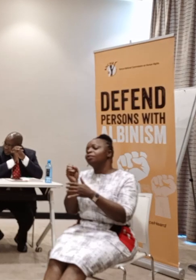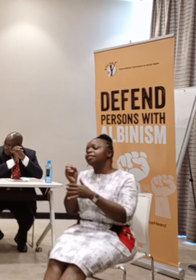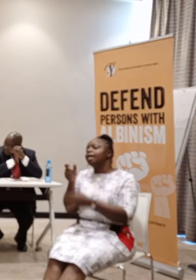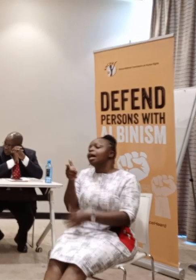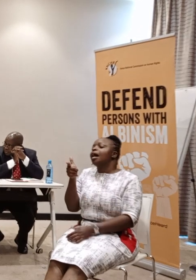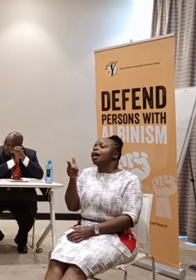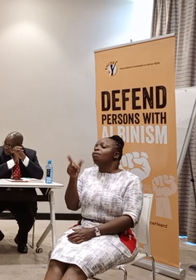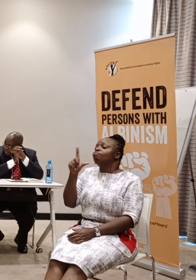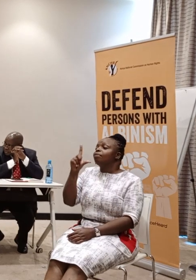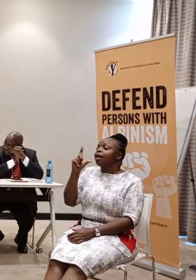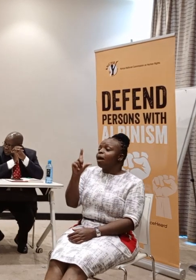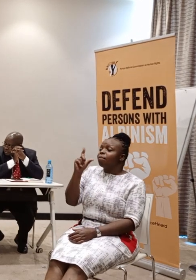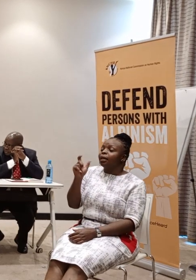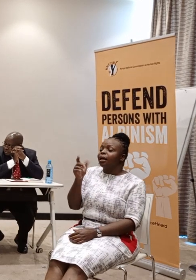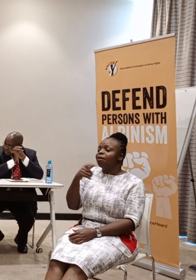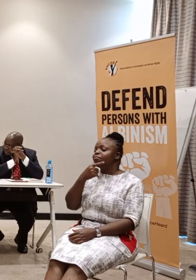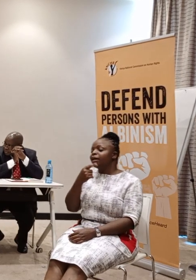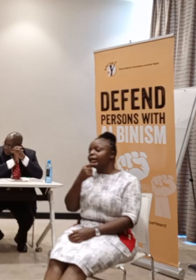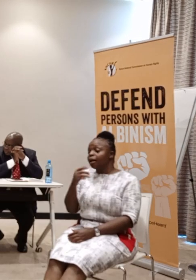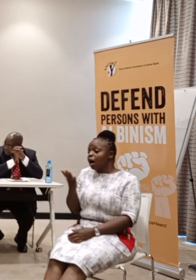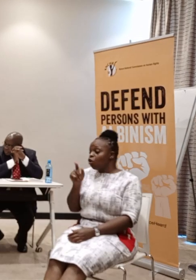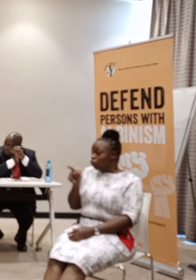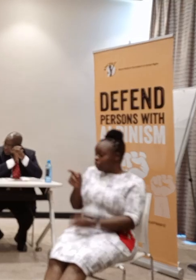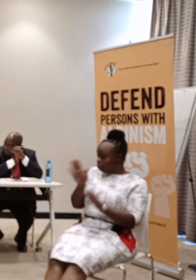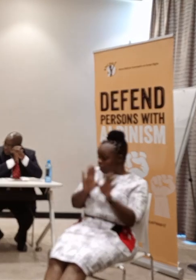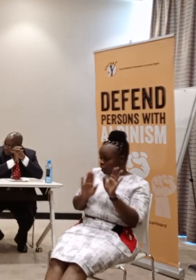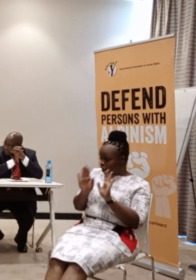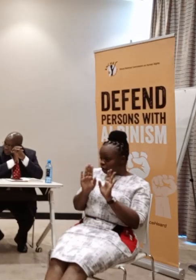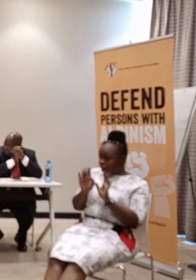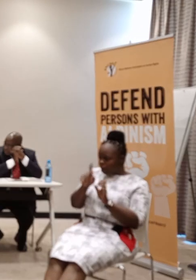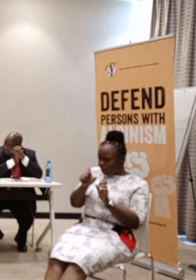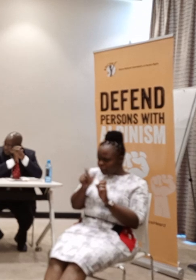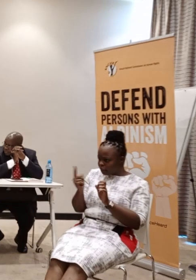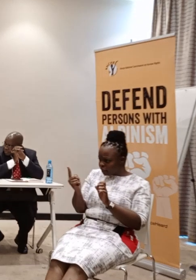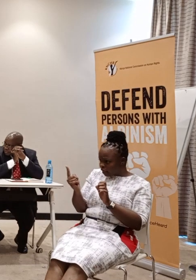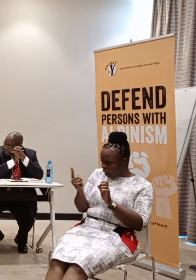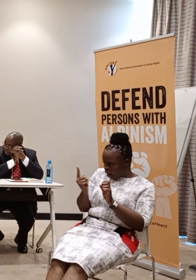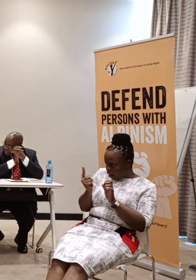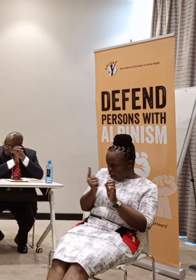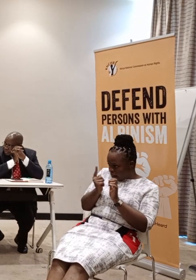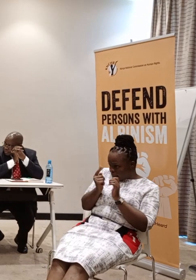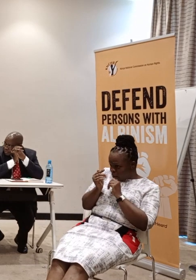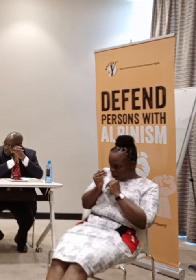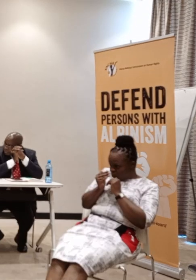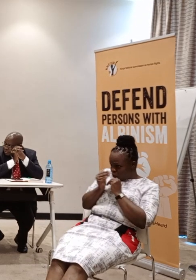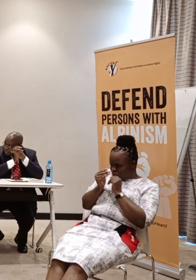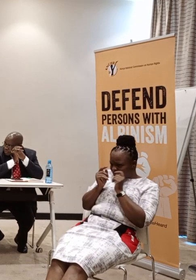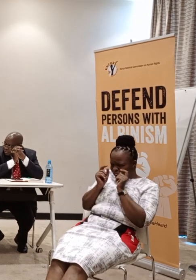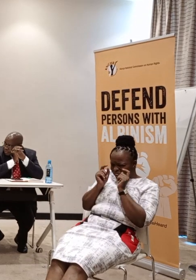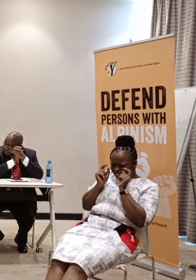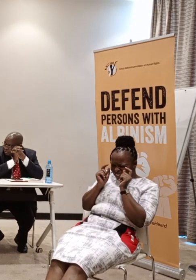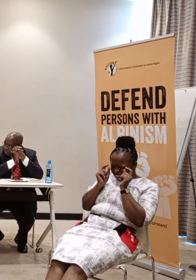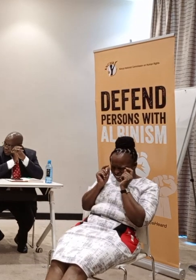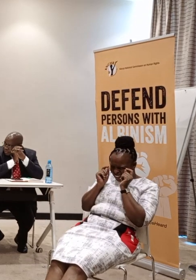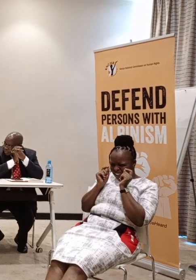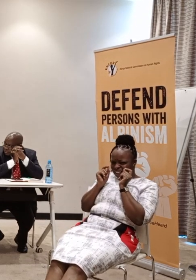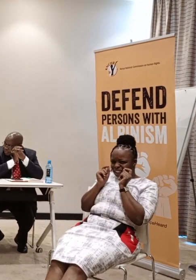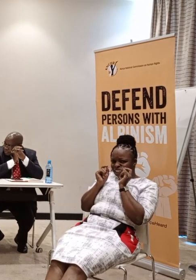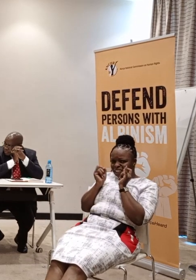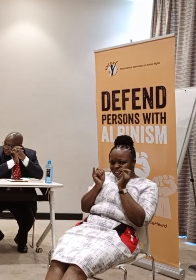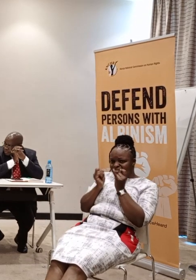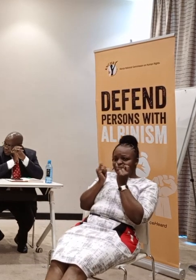So the way he was behaving was like he had to come close, he was squinting, and to look awkward that he